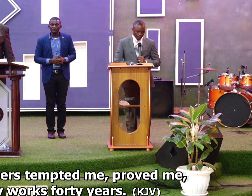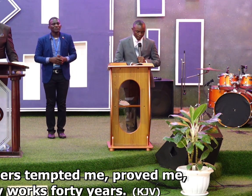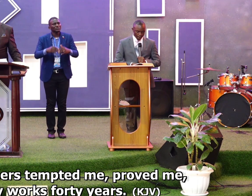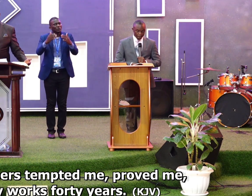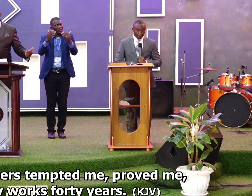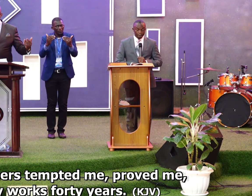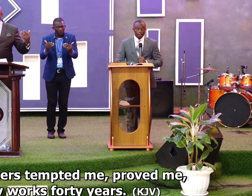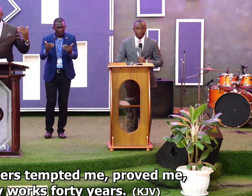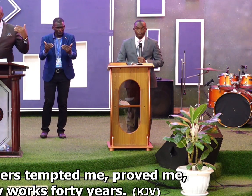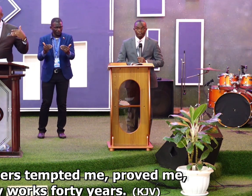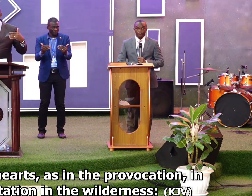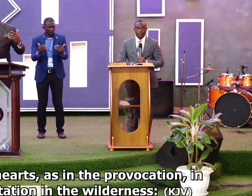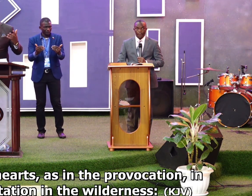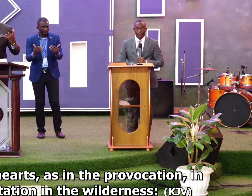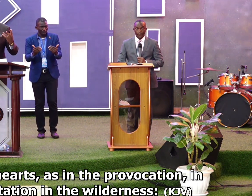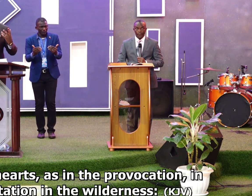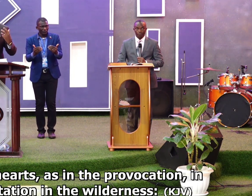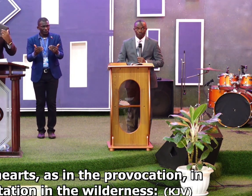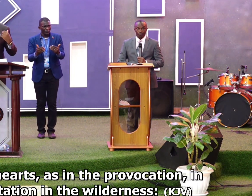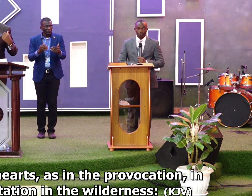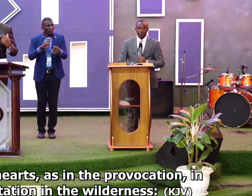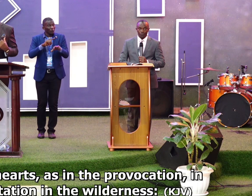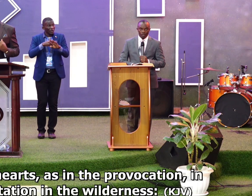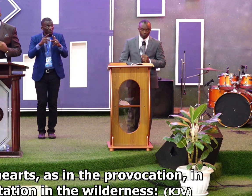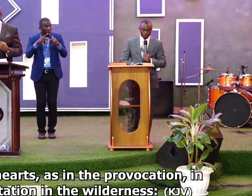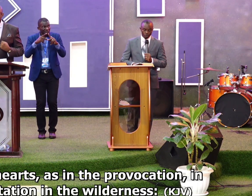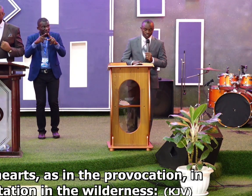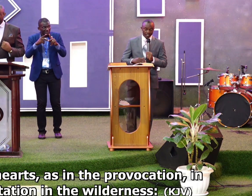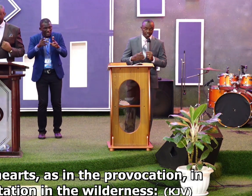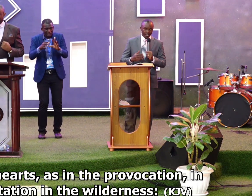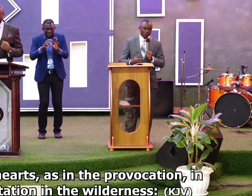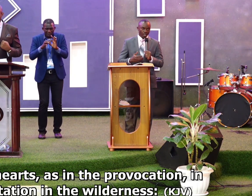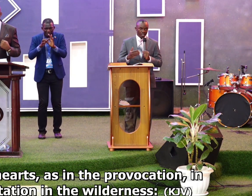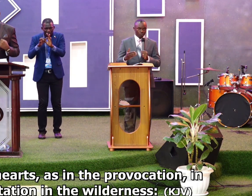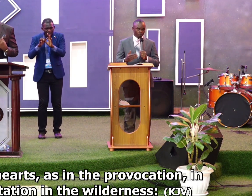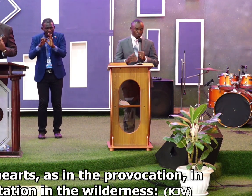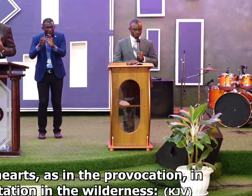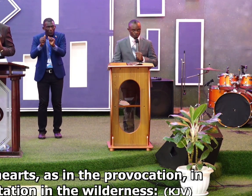So, as you start relating with the Spirit of God,